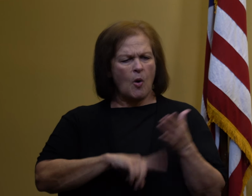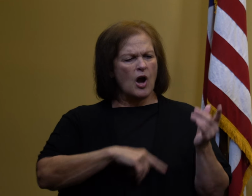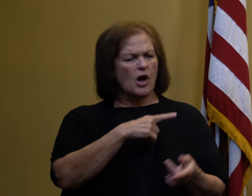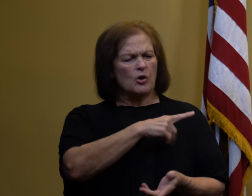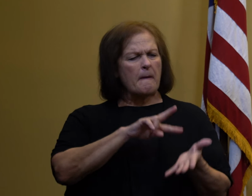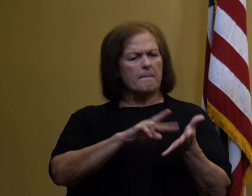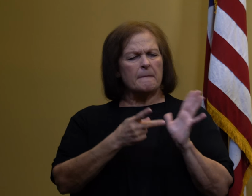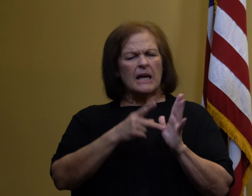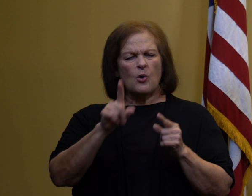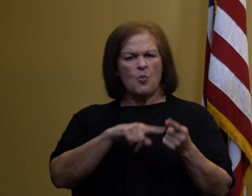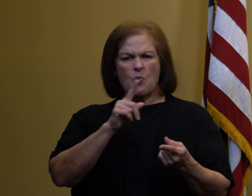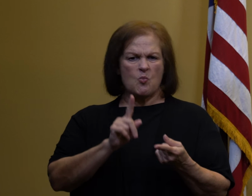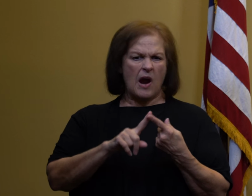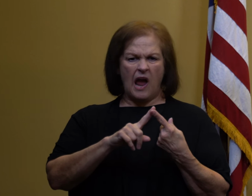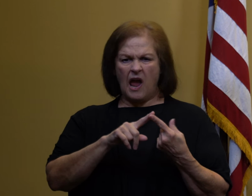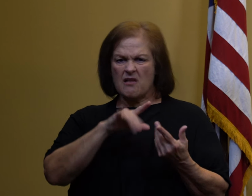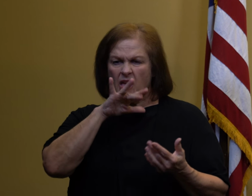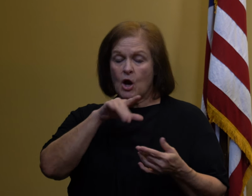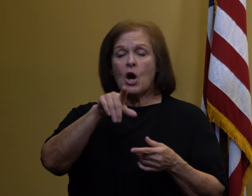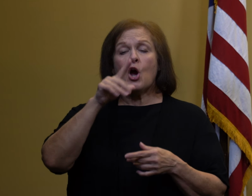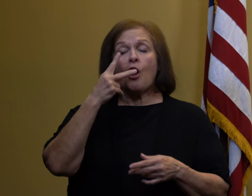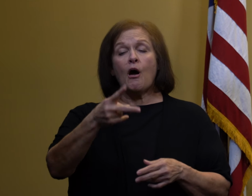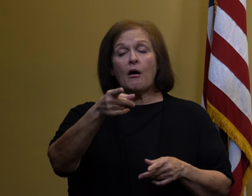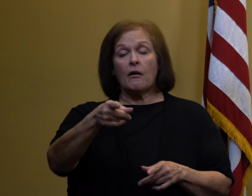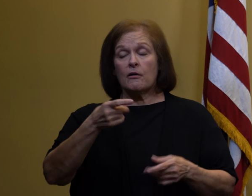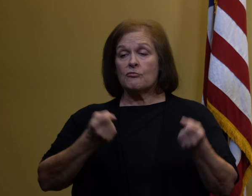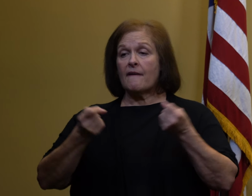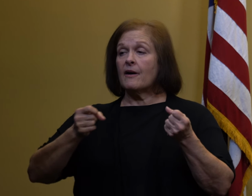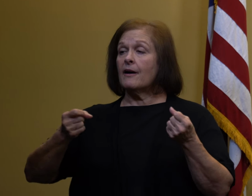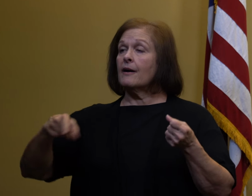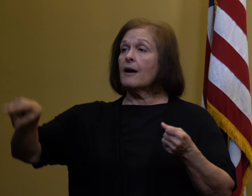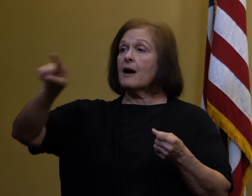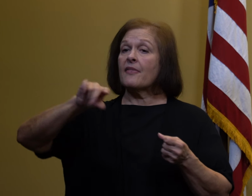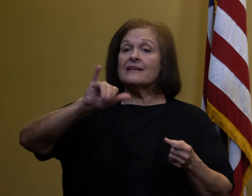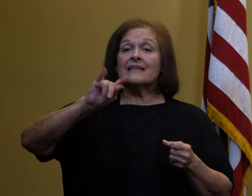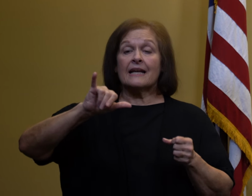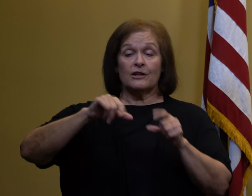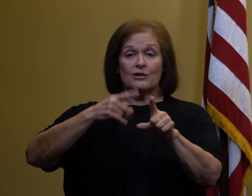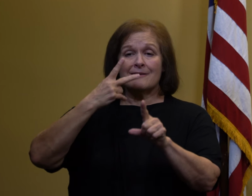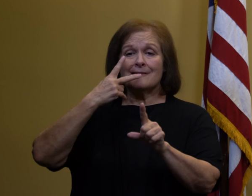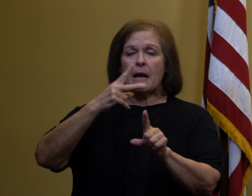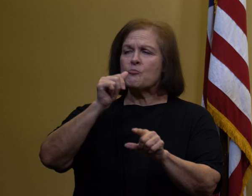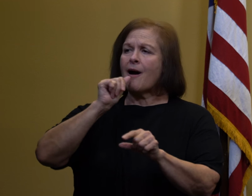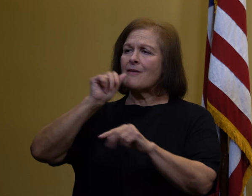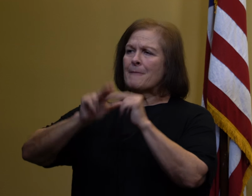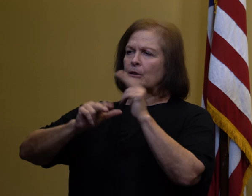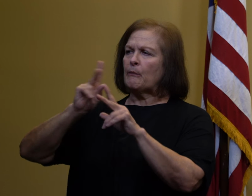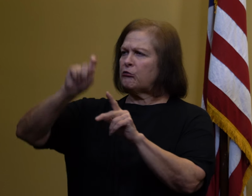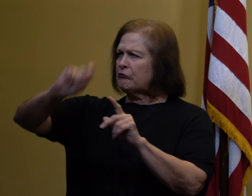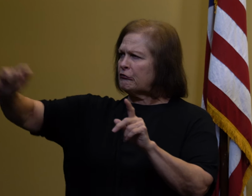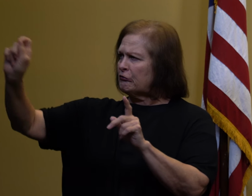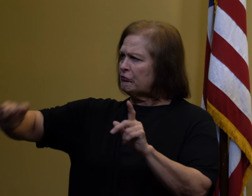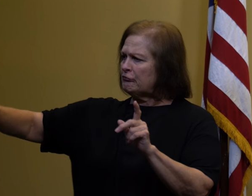most egregious? Oh, I mean, you can ride around the city and you can see graffiti on private buildings as well,